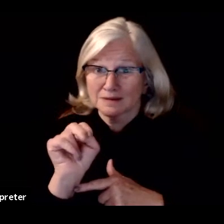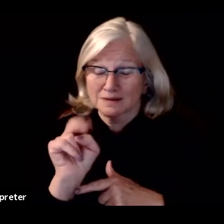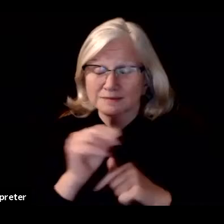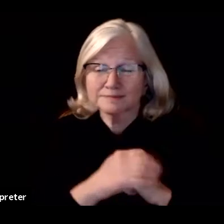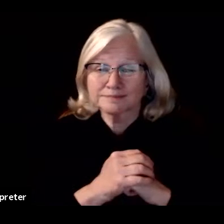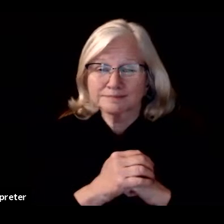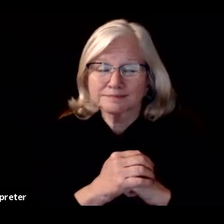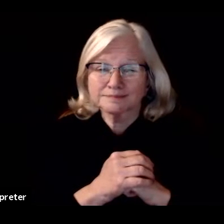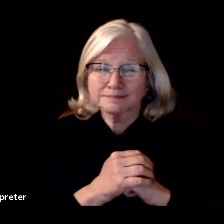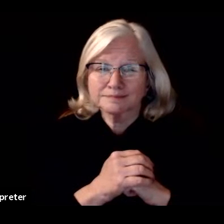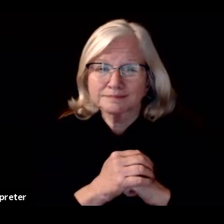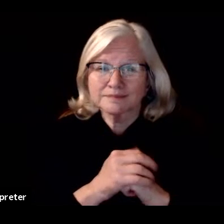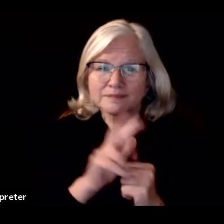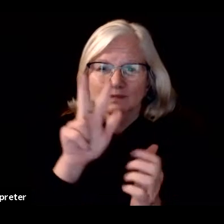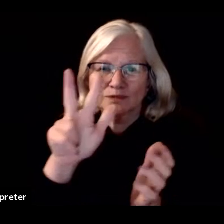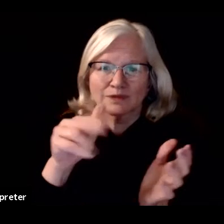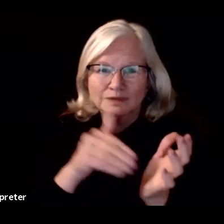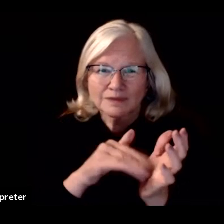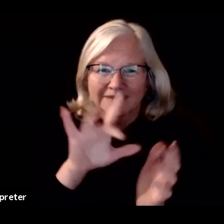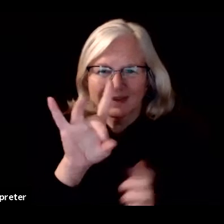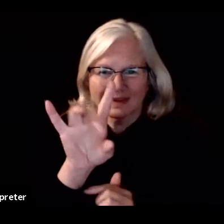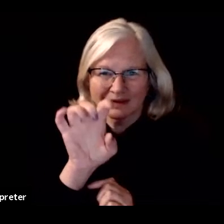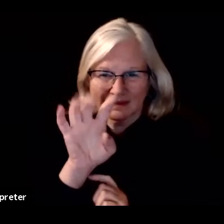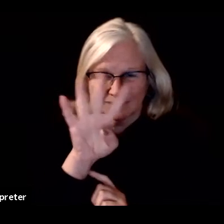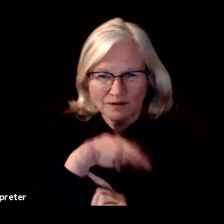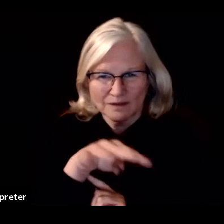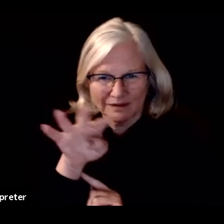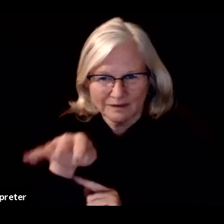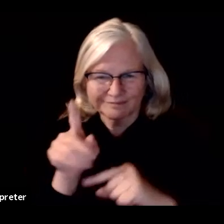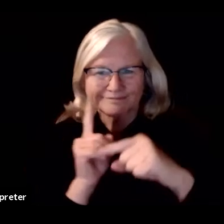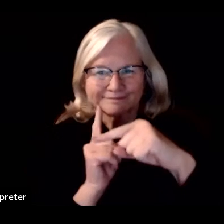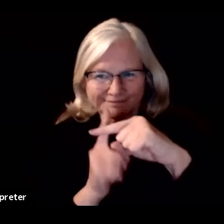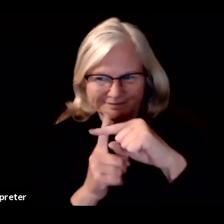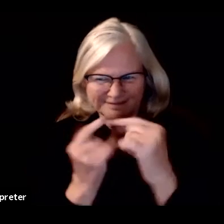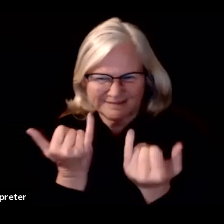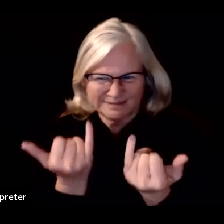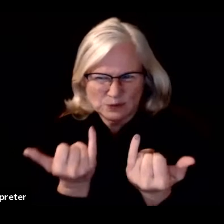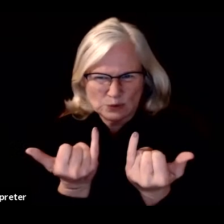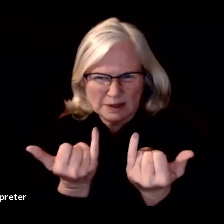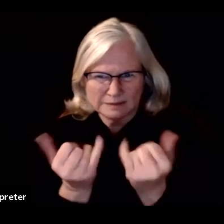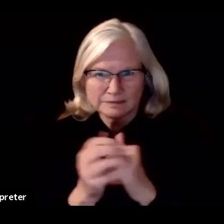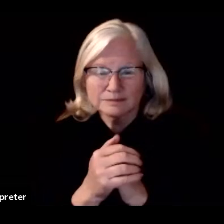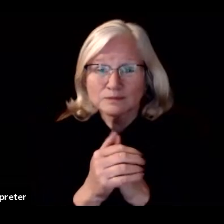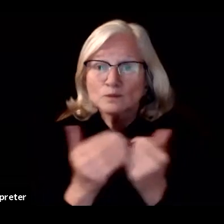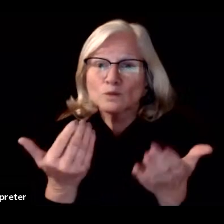3,844 cases announced today, bringing our new total to